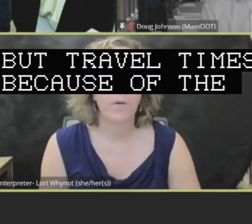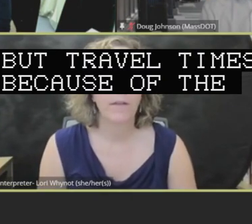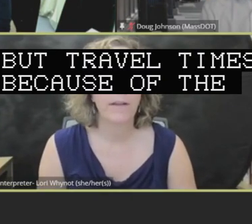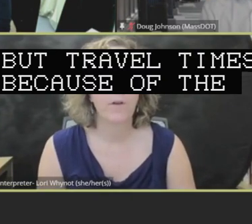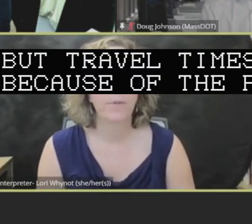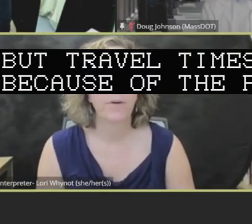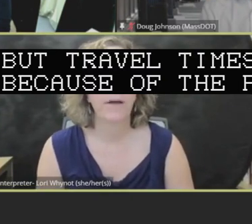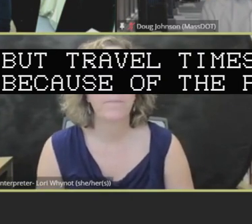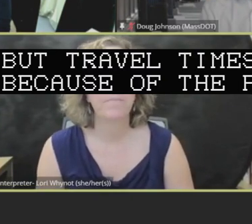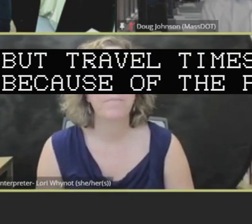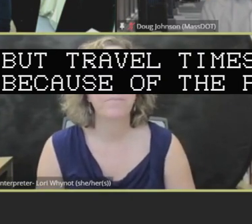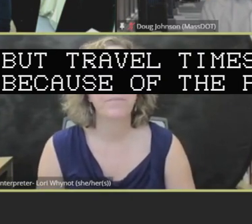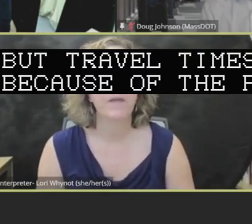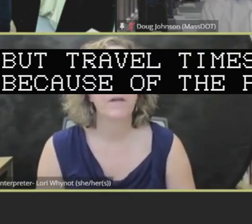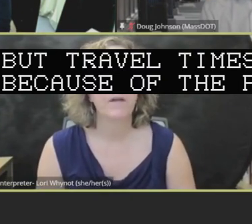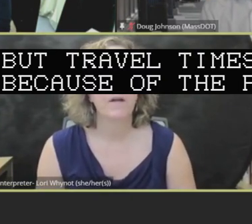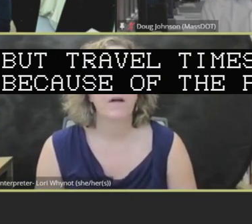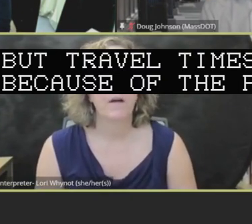Okay, very well. Thanks, Robert.